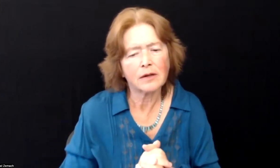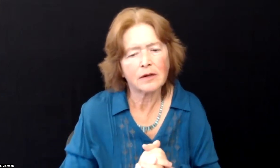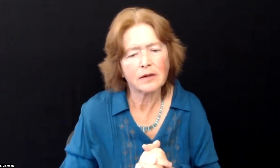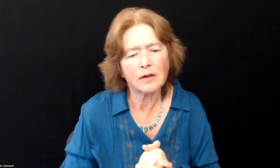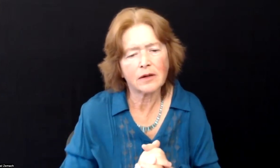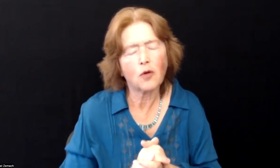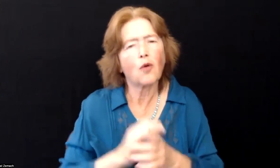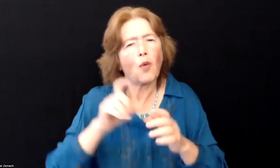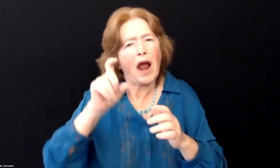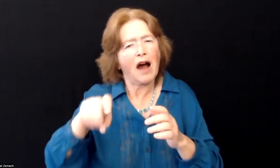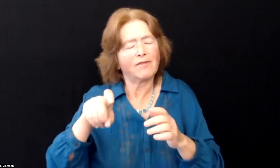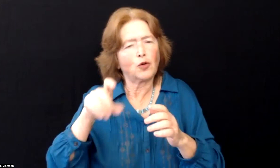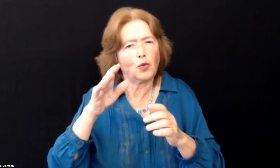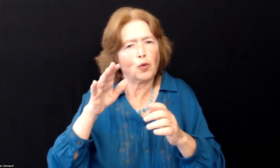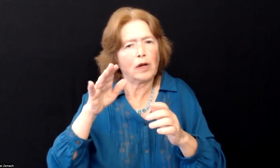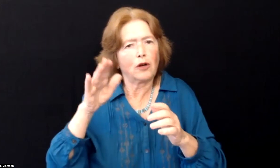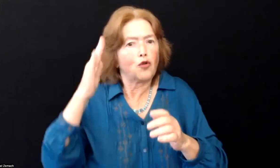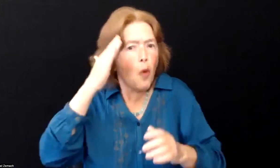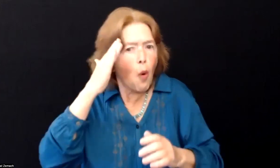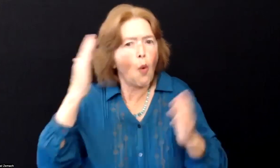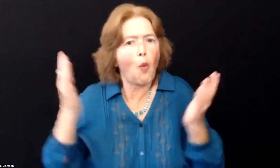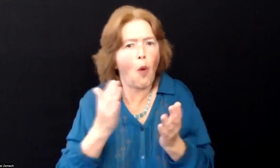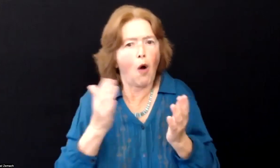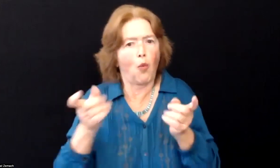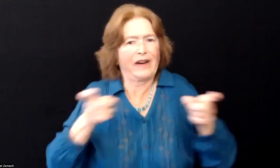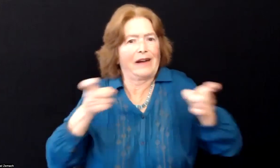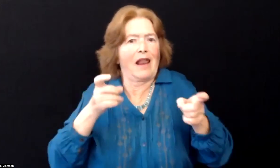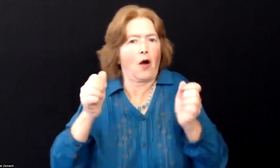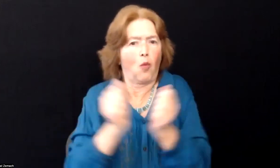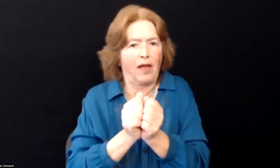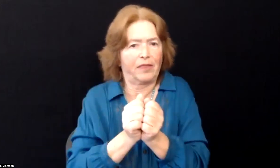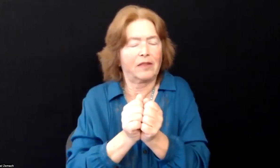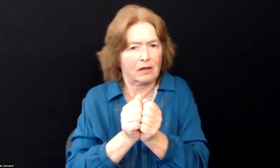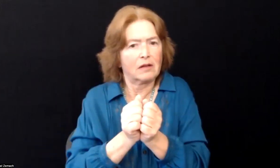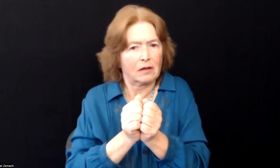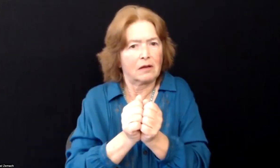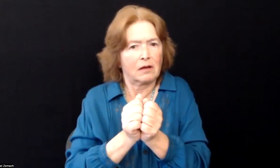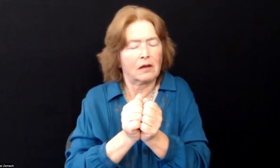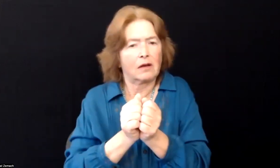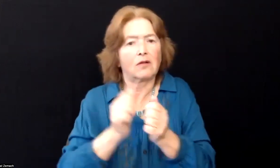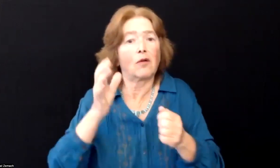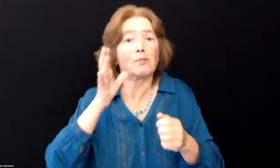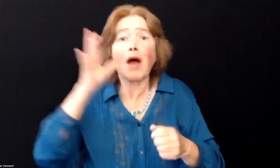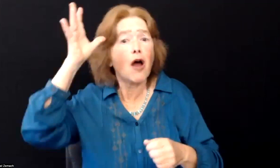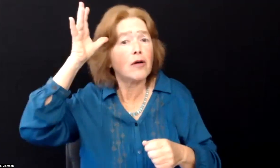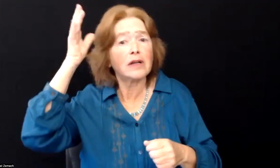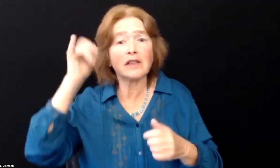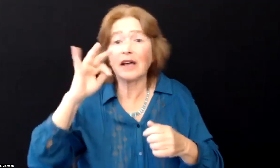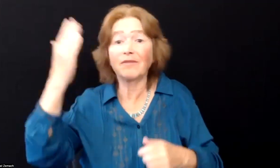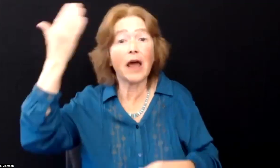ignore students' access. We need to know what we're dealing with. Parents may